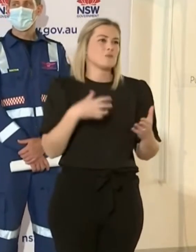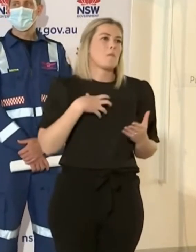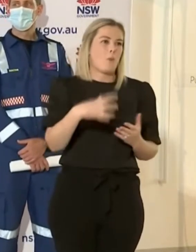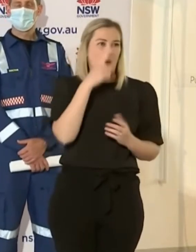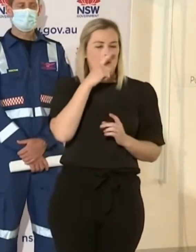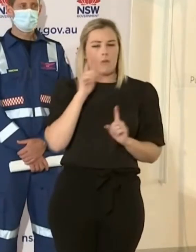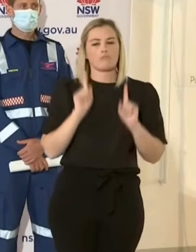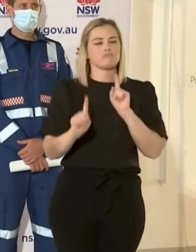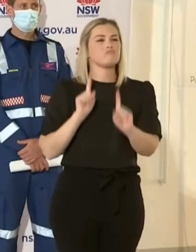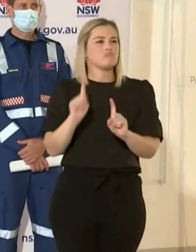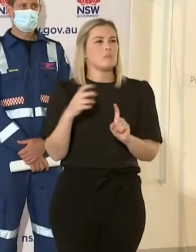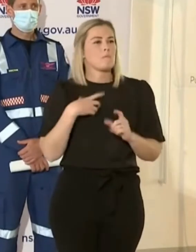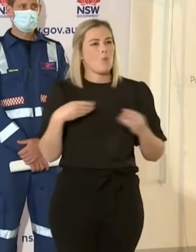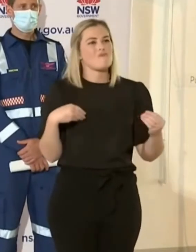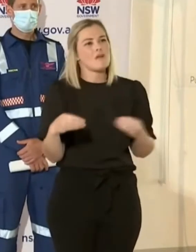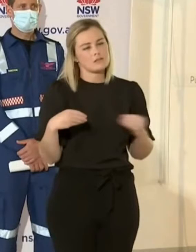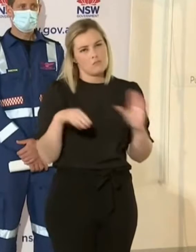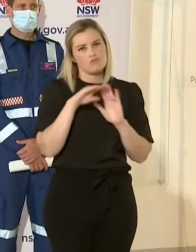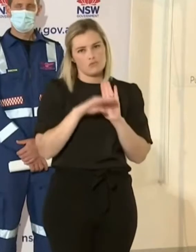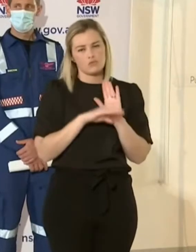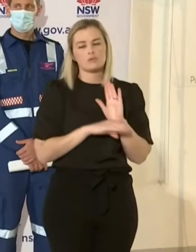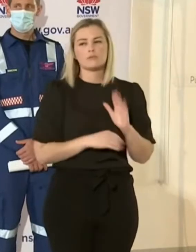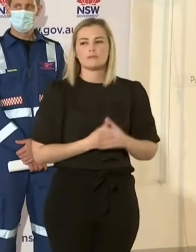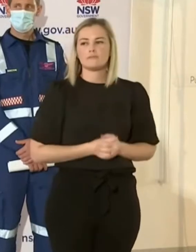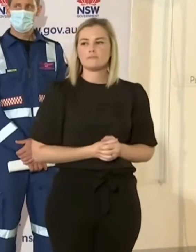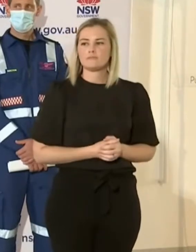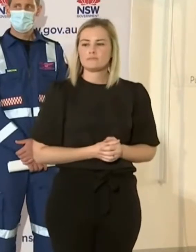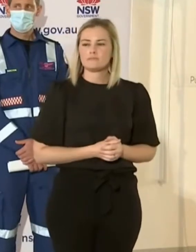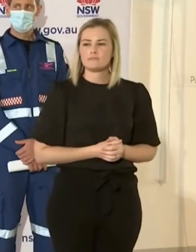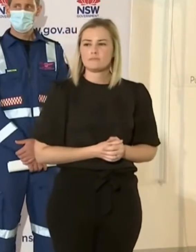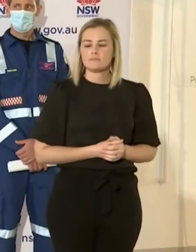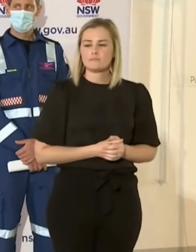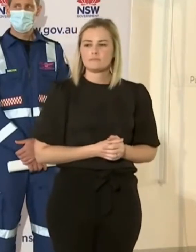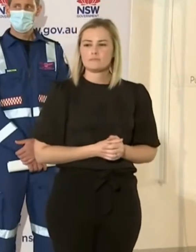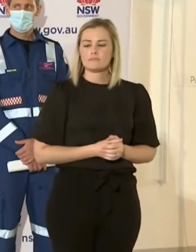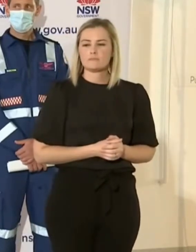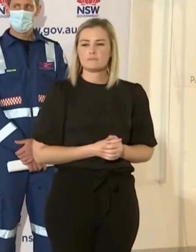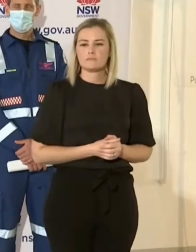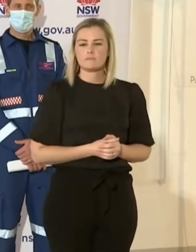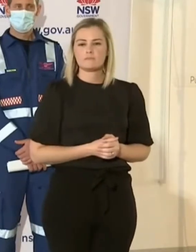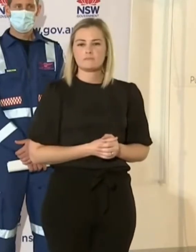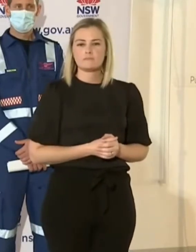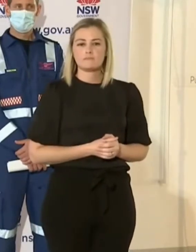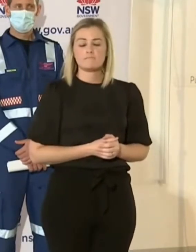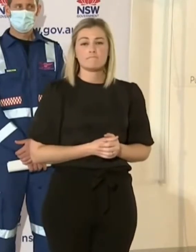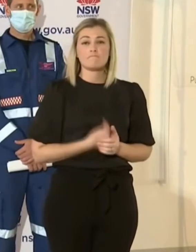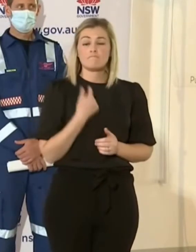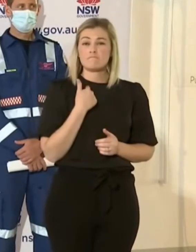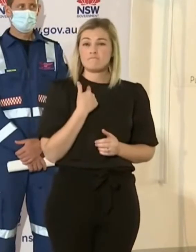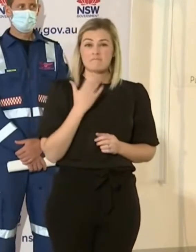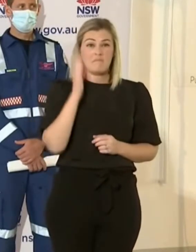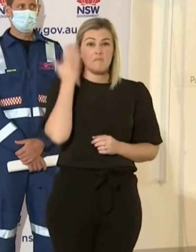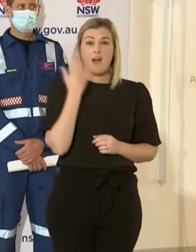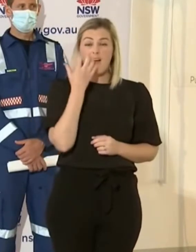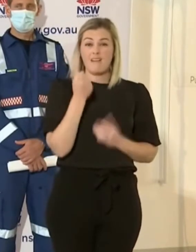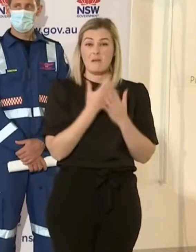arrangement. I know from time to time I've had calls from men and women saying to me that they would